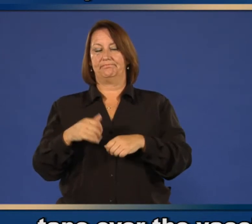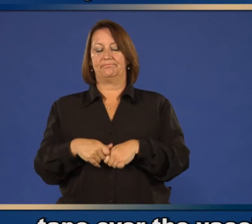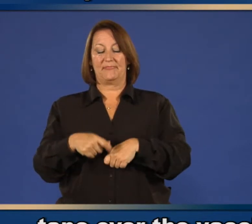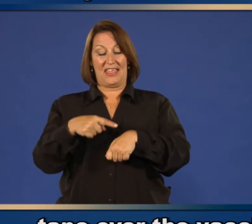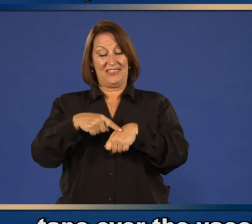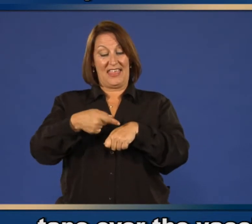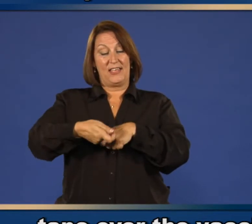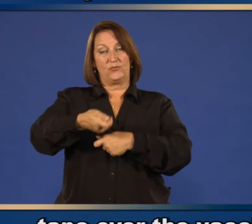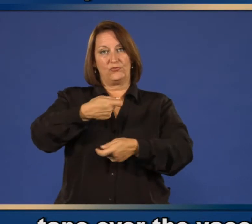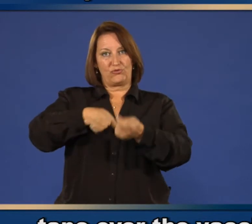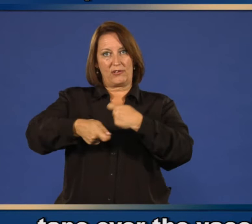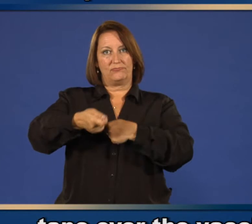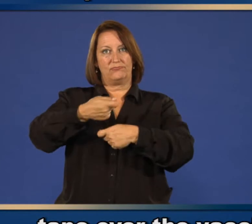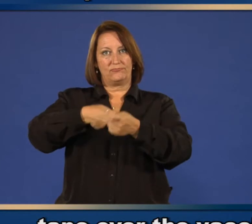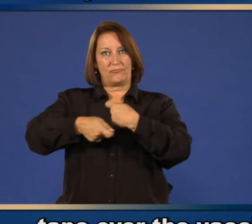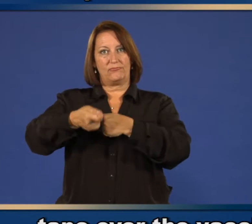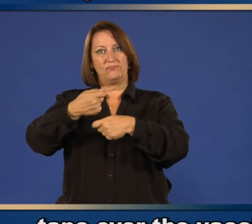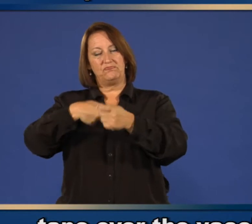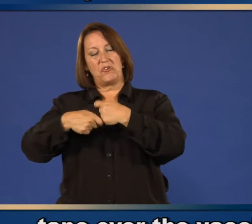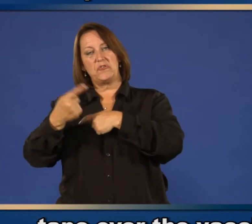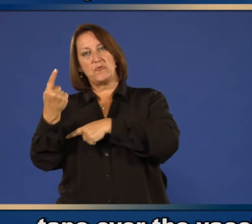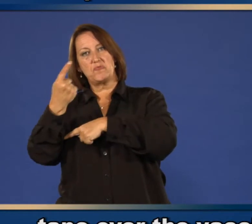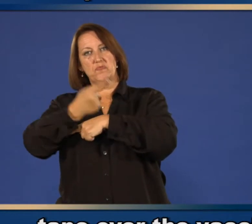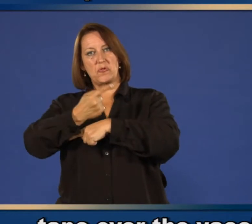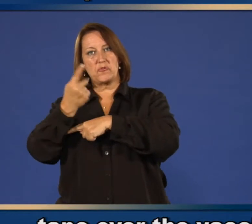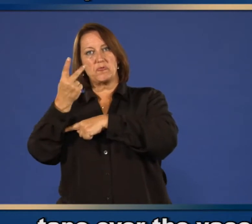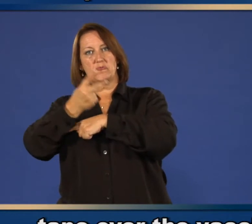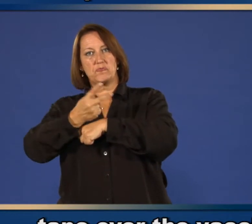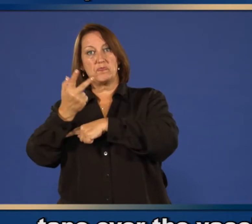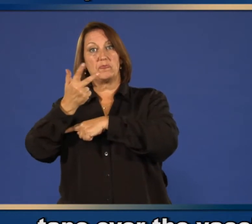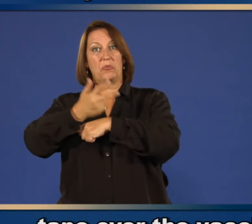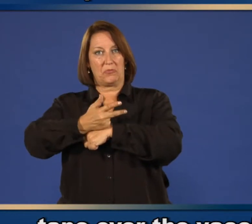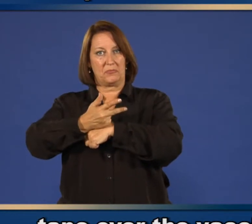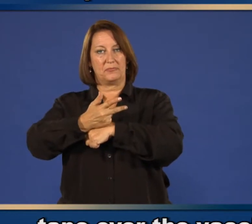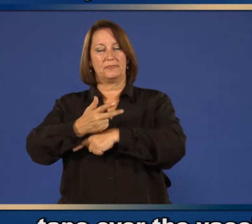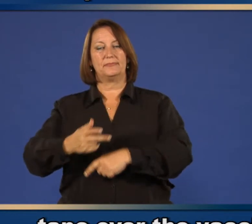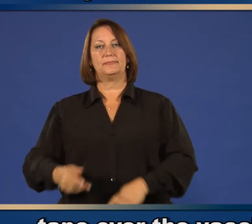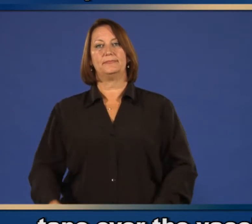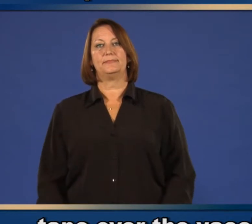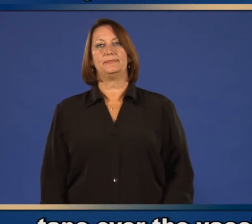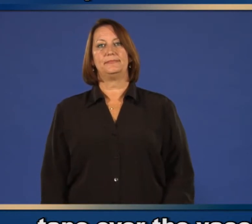Change the gauze bandage frequently, every 1 to 3 days.